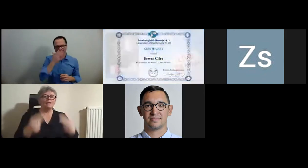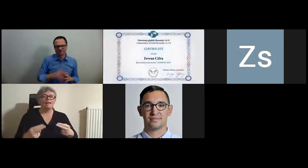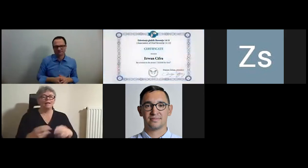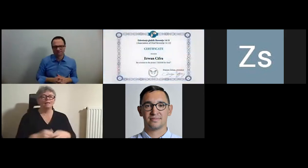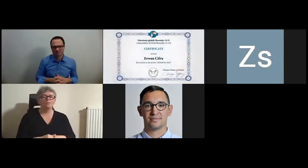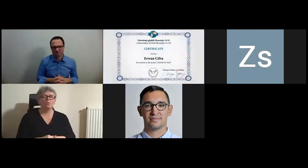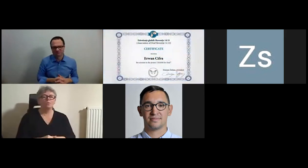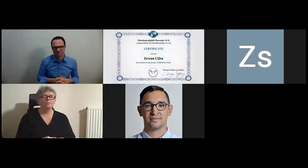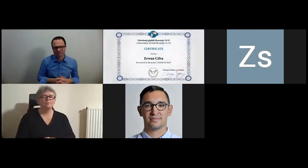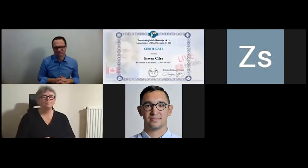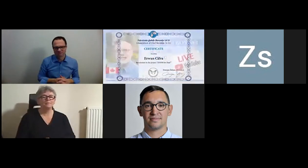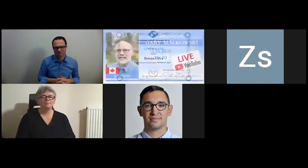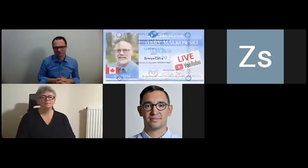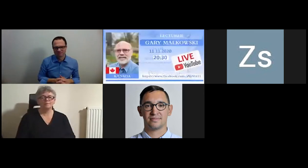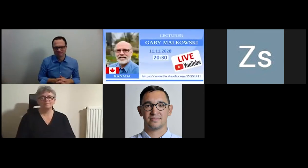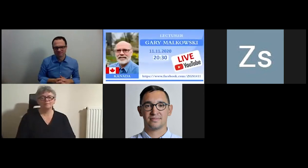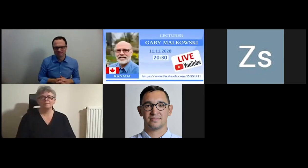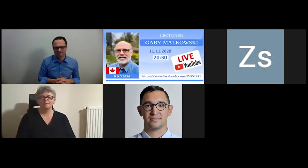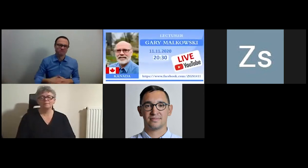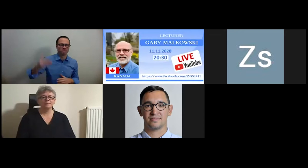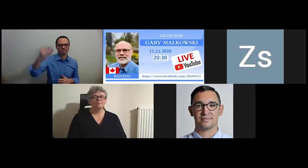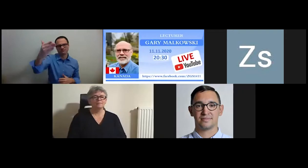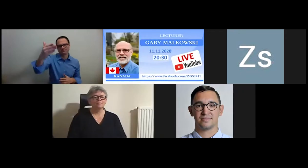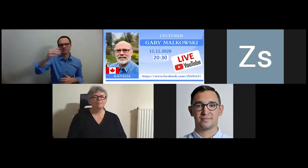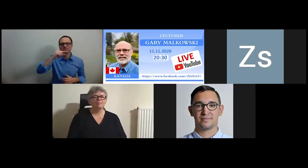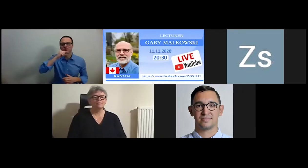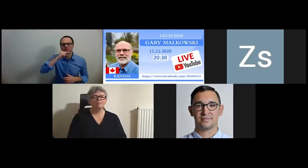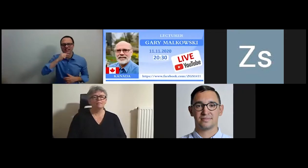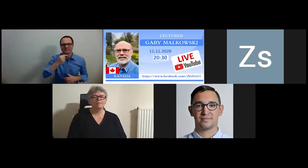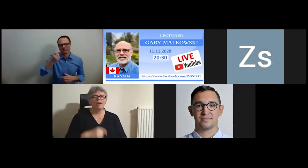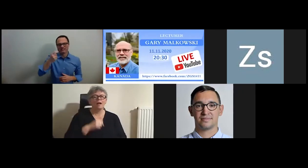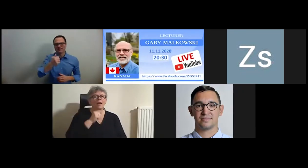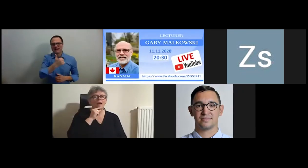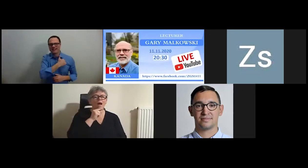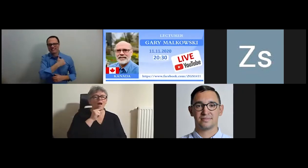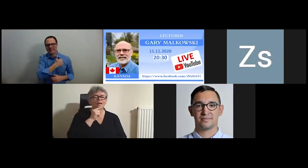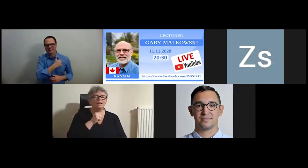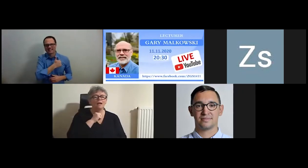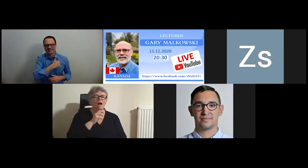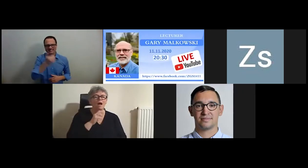visual vernacular, some VV trainings. Possibly you're traveling.